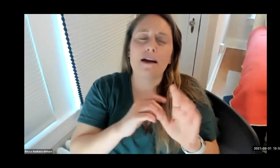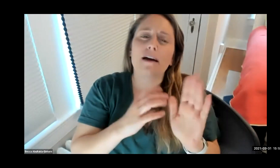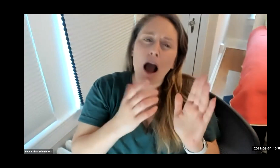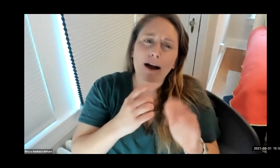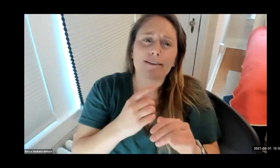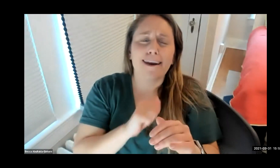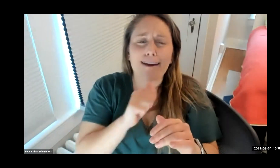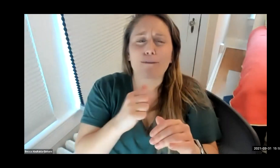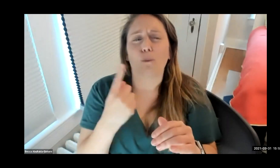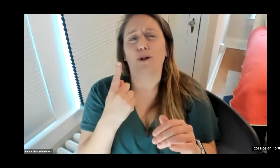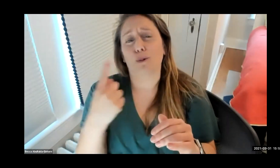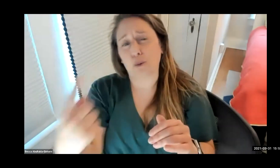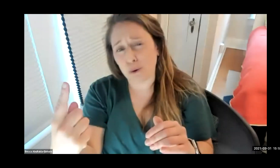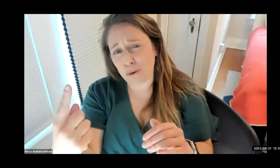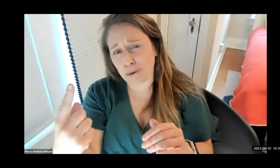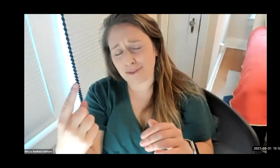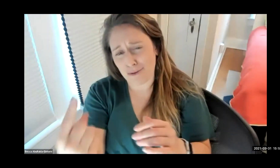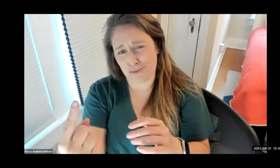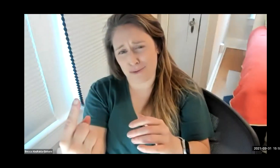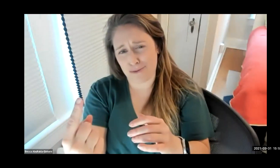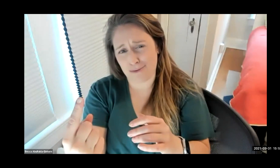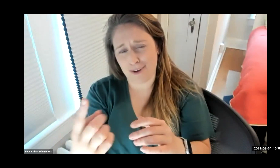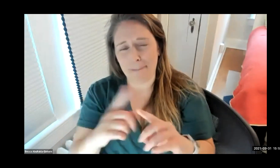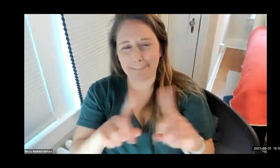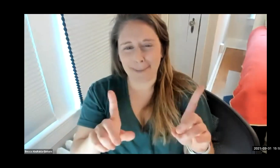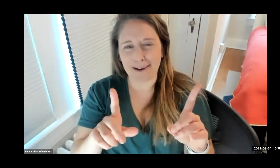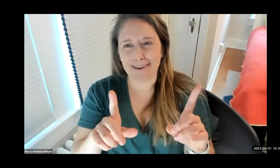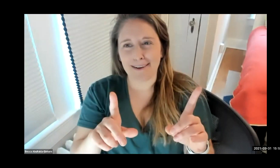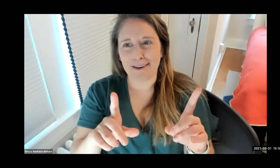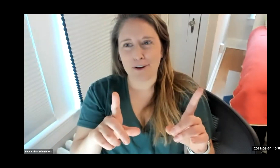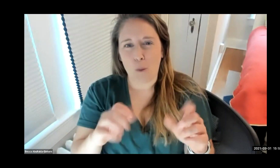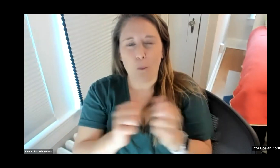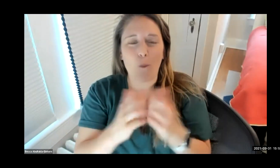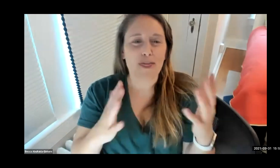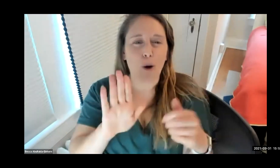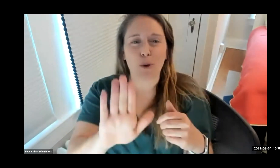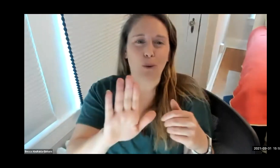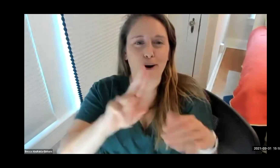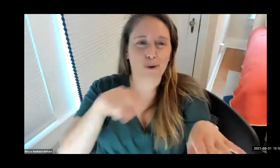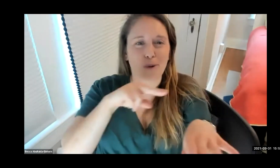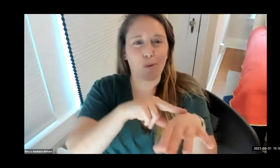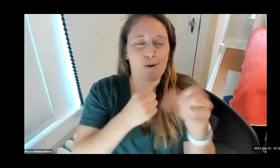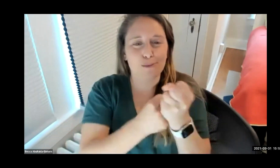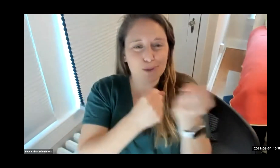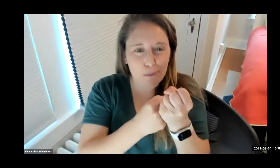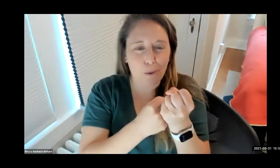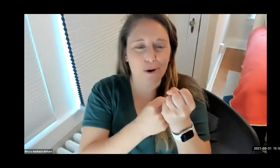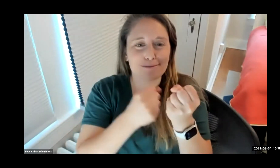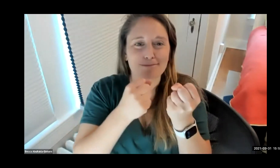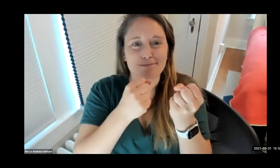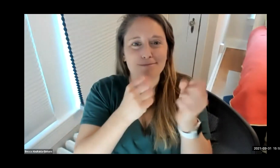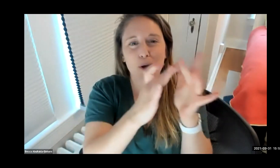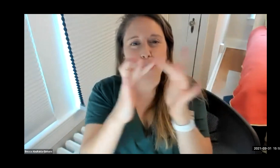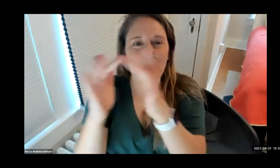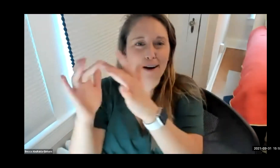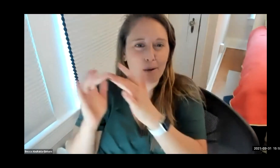You know, that you can live in another country for 9 months. And of course, you're not going to be alone, but you will be